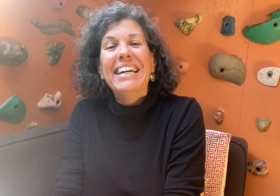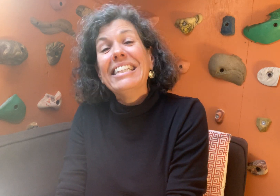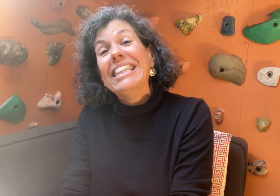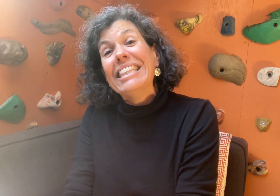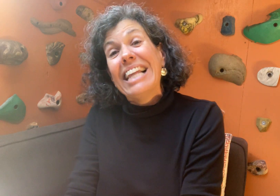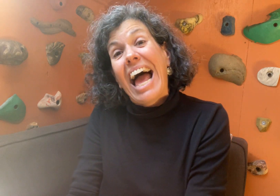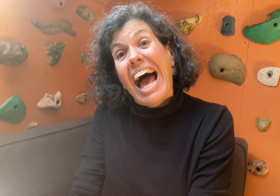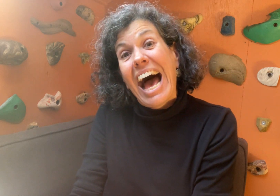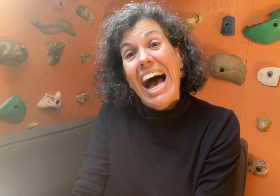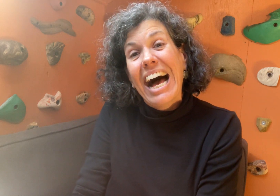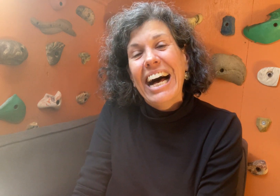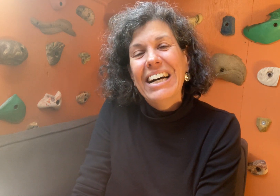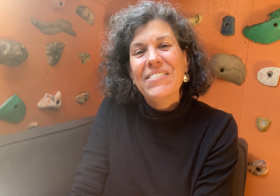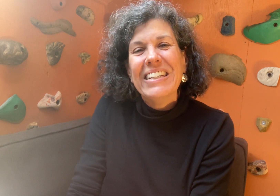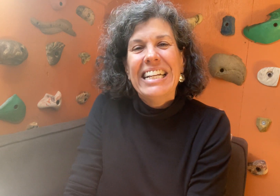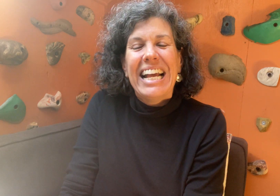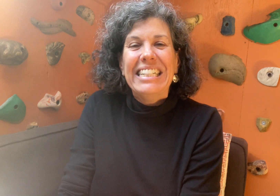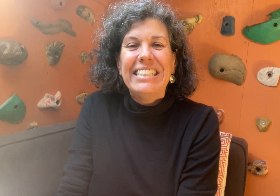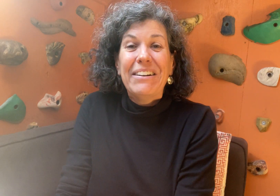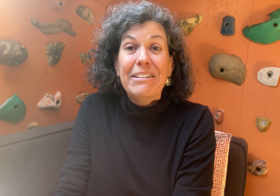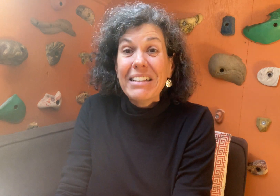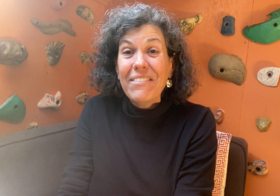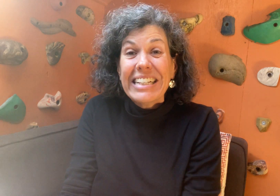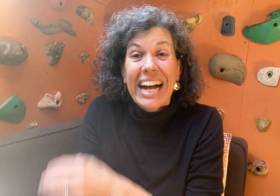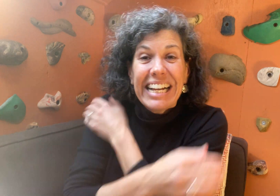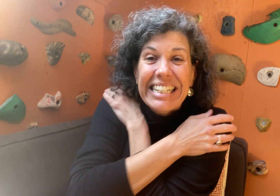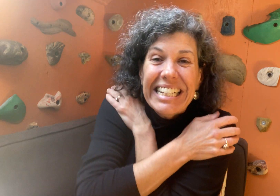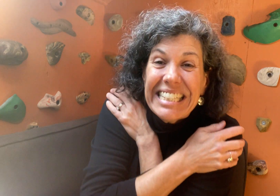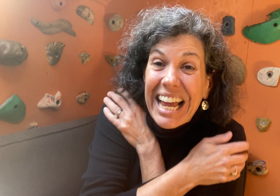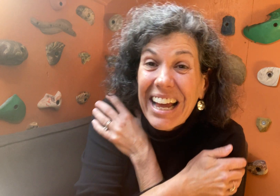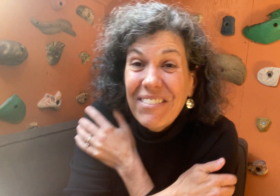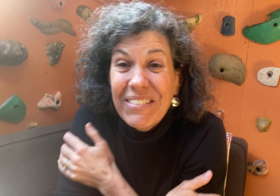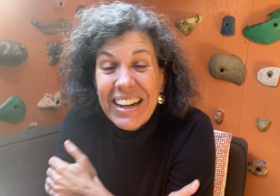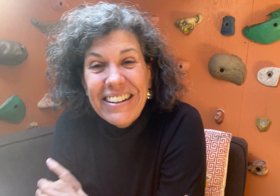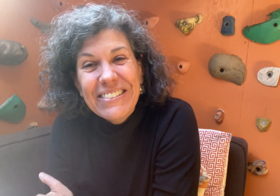Smile and laugh and show your loving kindness everywhere you go.